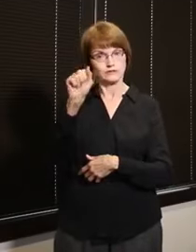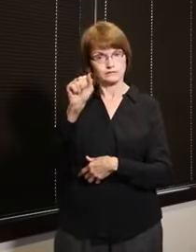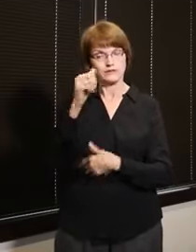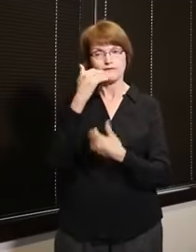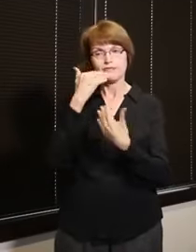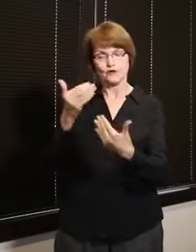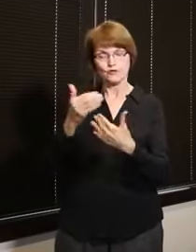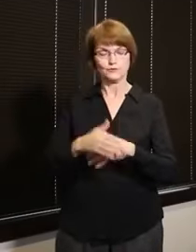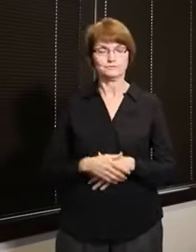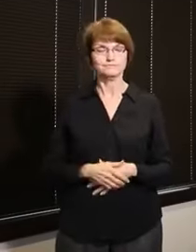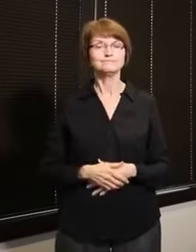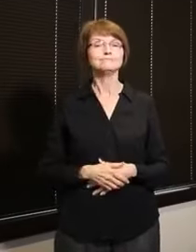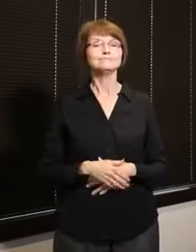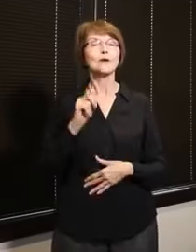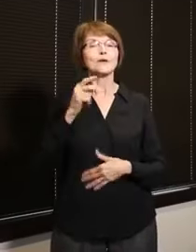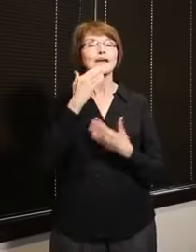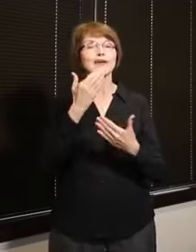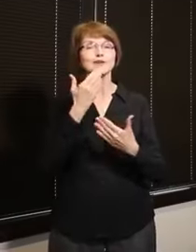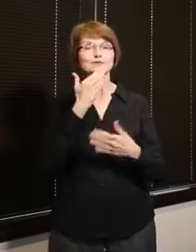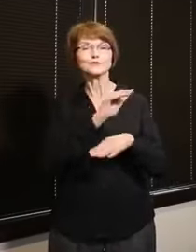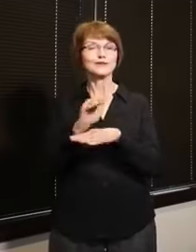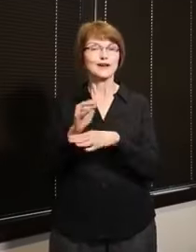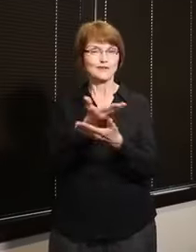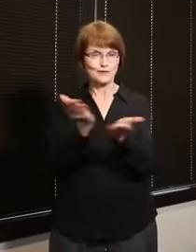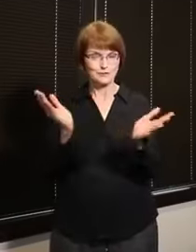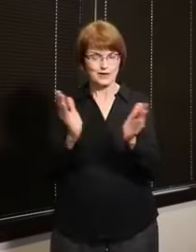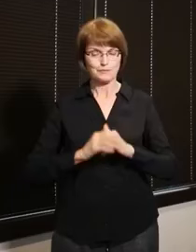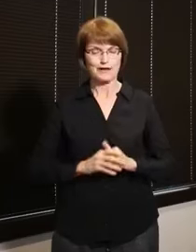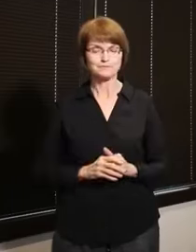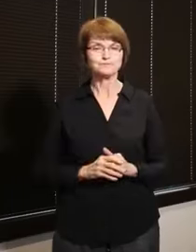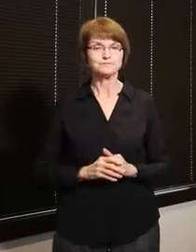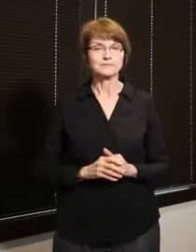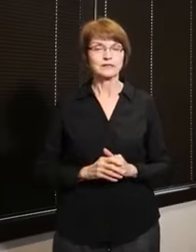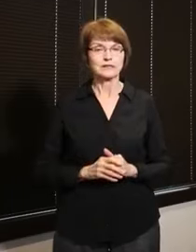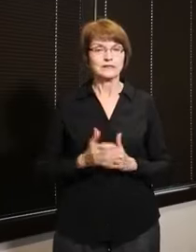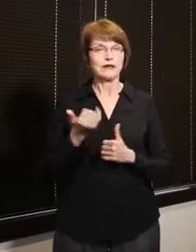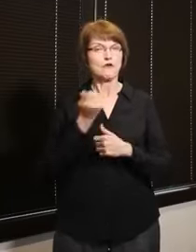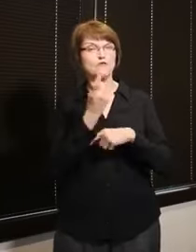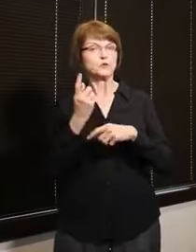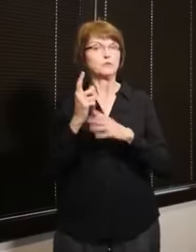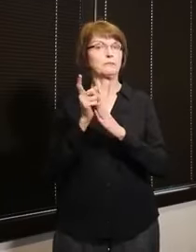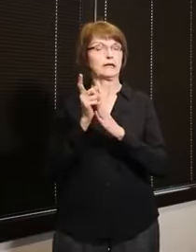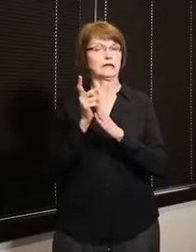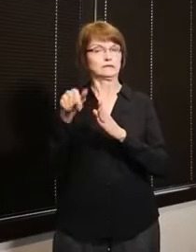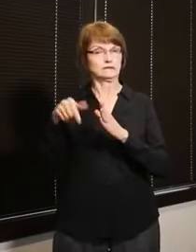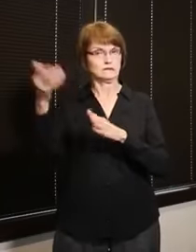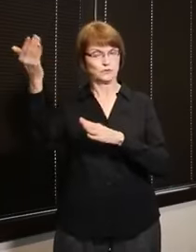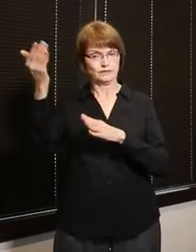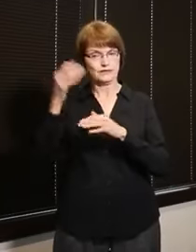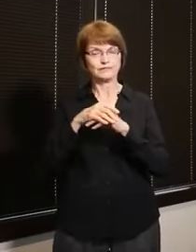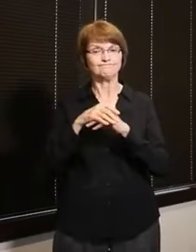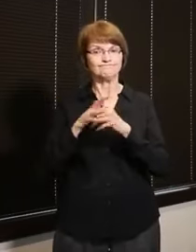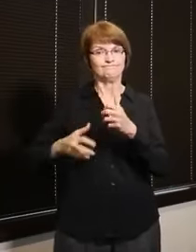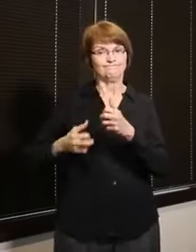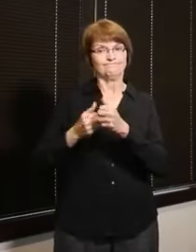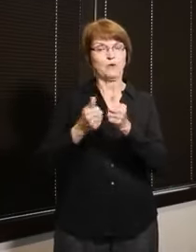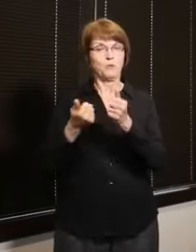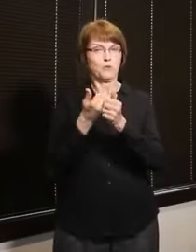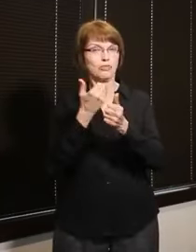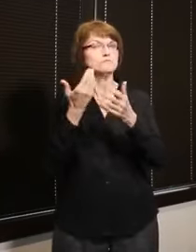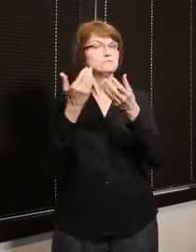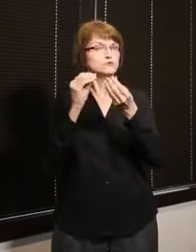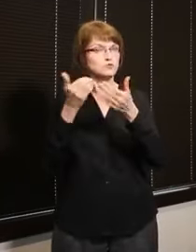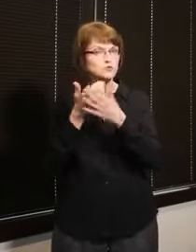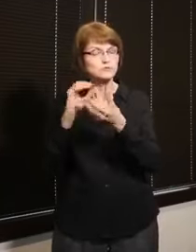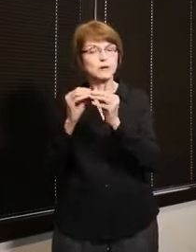Thank you. Okay, thank you, and good afternoon, everybody. I wanted to take a few minutes in this briefing to update you on our latest numbers, but also